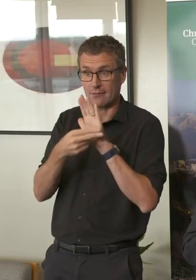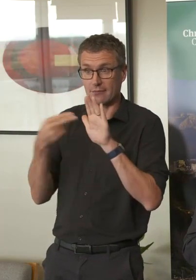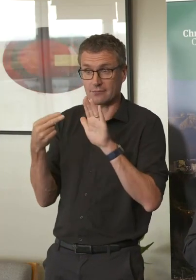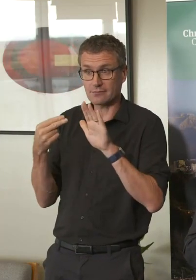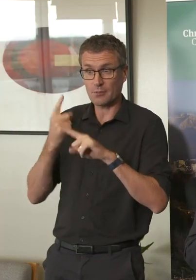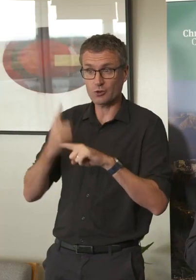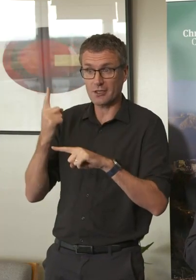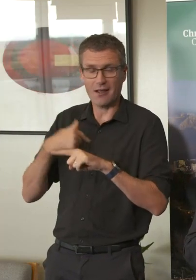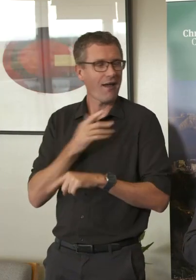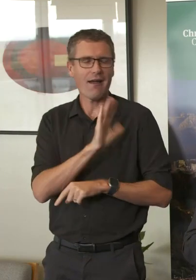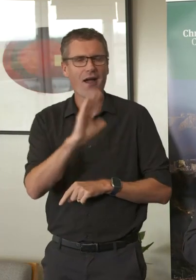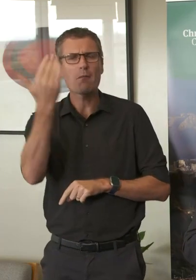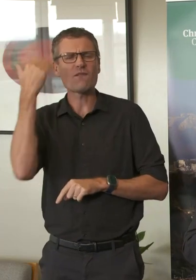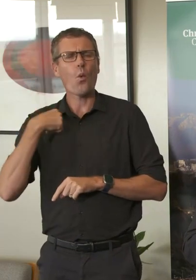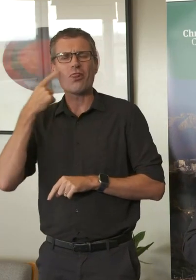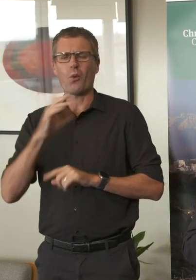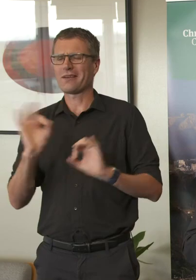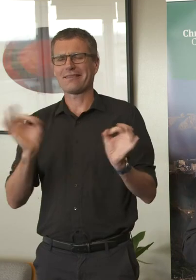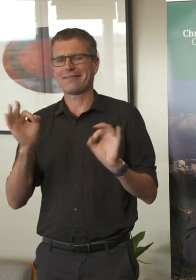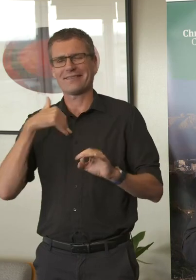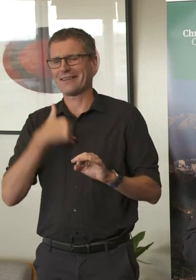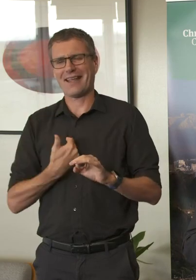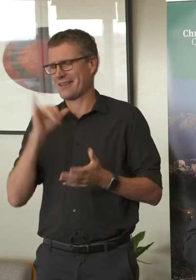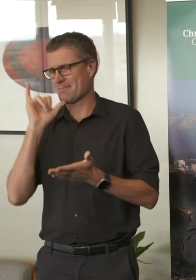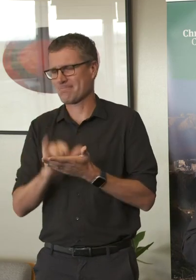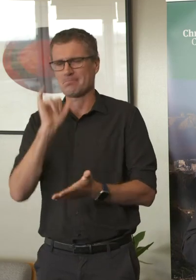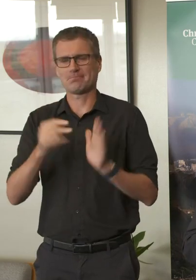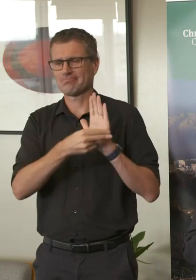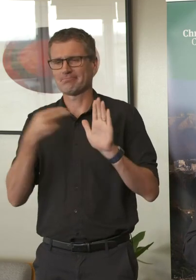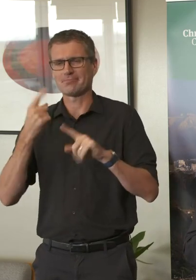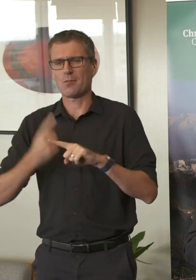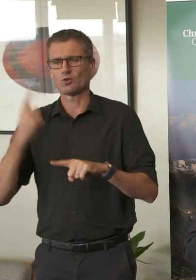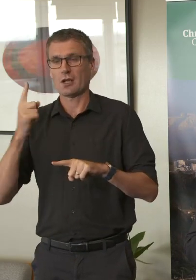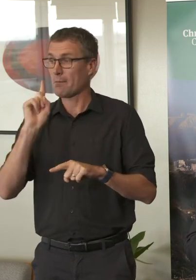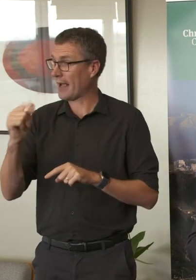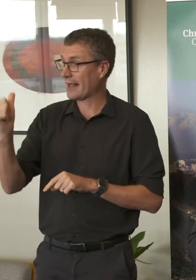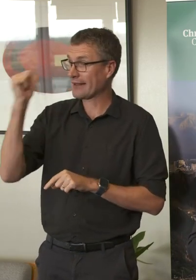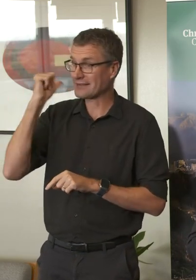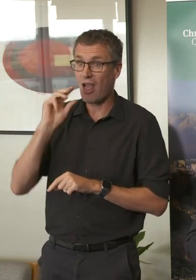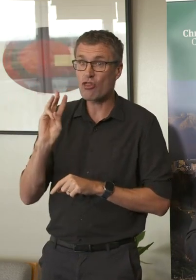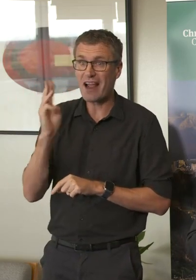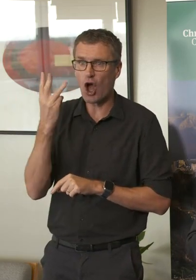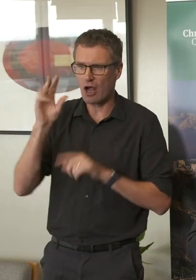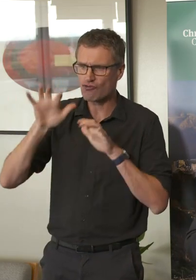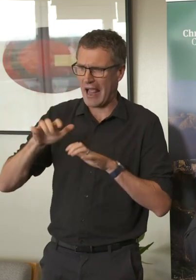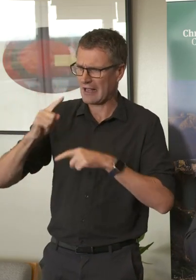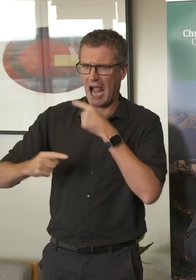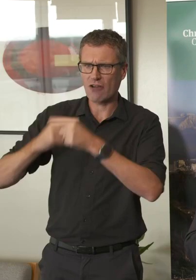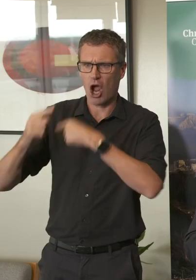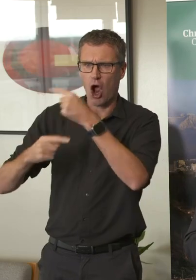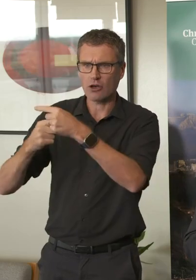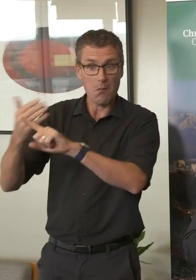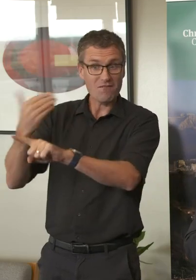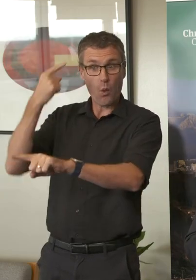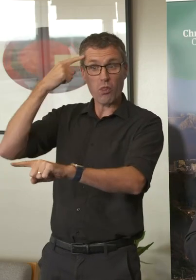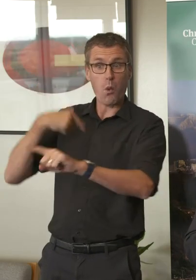call it at all. And then we found out that yesterday at about 3 o'clock, the rain wasn't abating like we thought it would. And we thought, right, we'll throw